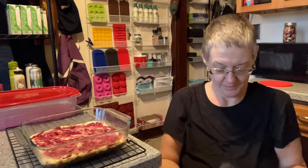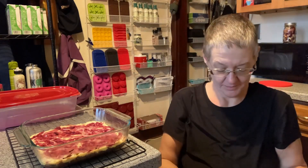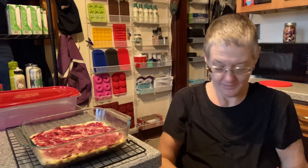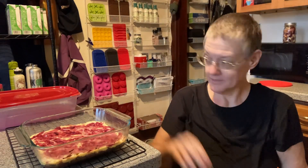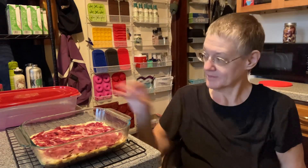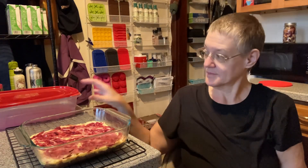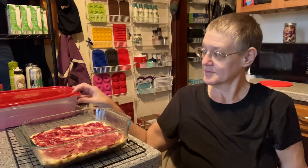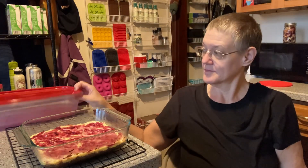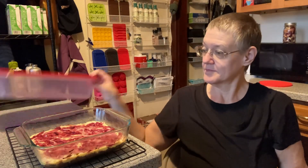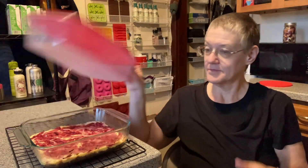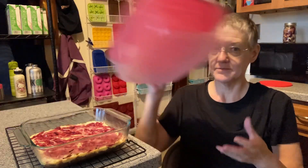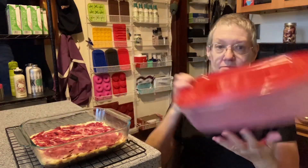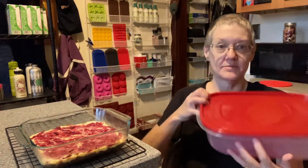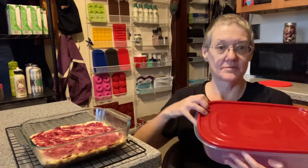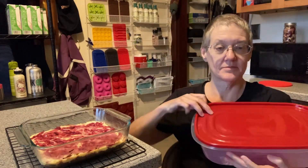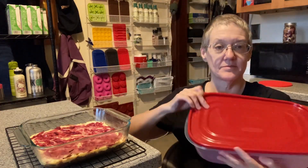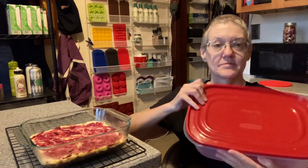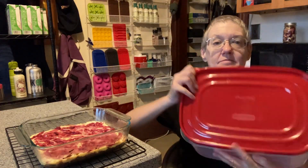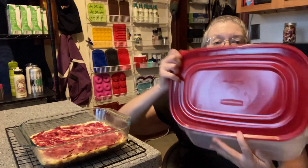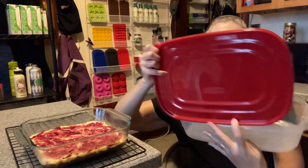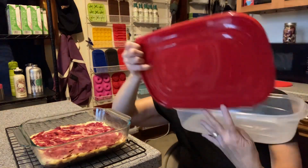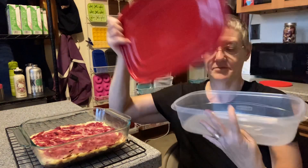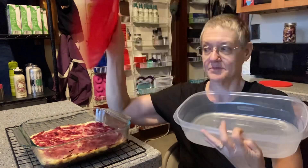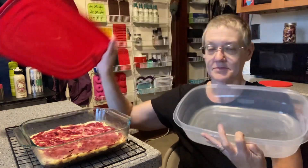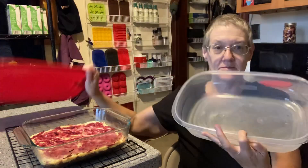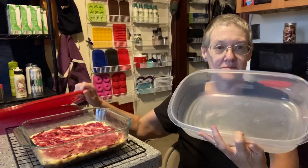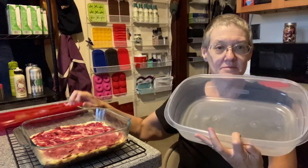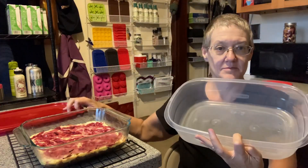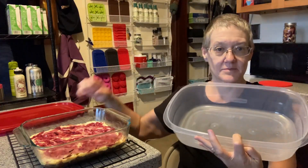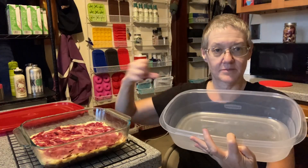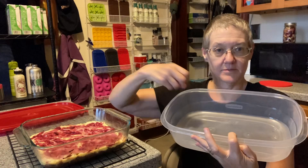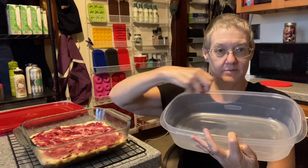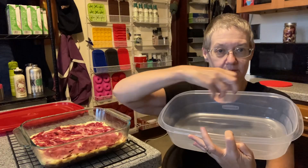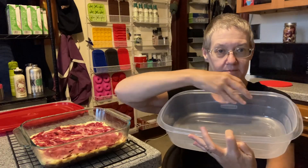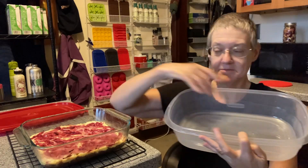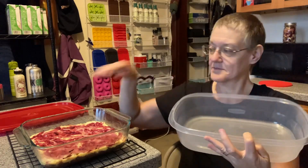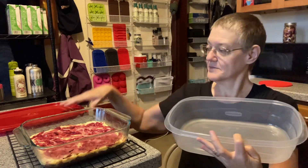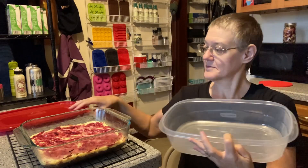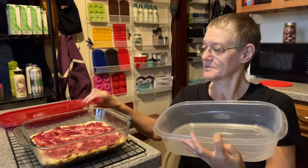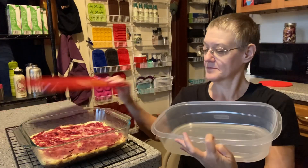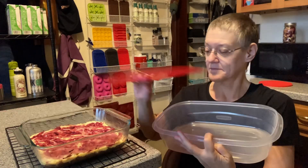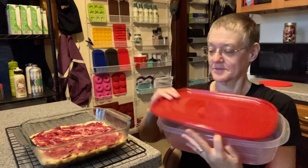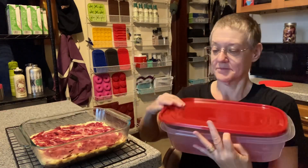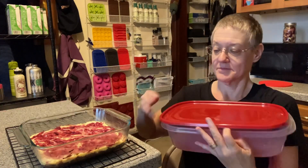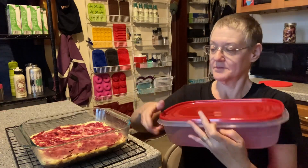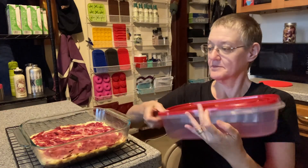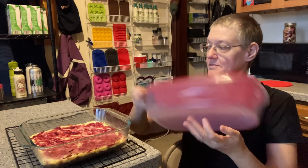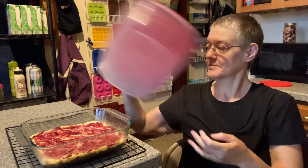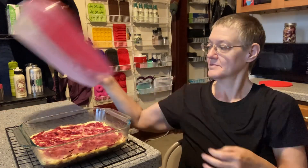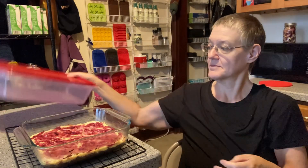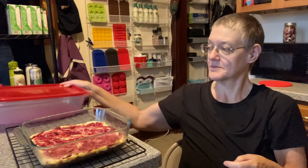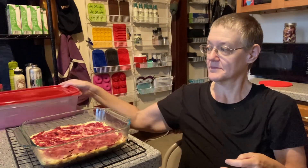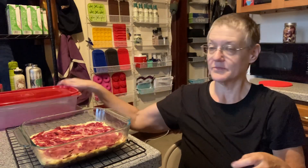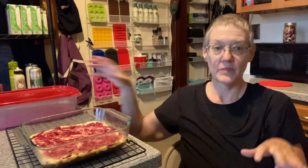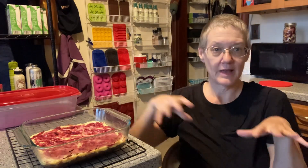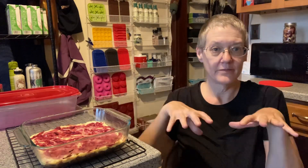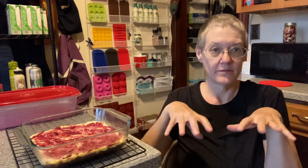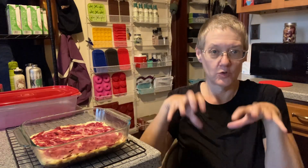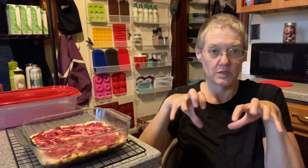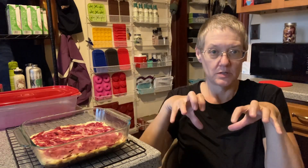baggies, and I'm going to store the baggies in this container, and it's all going to go into the